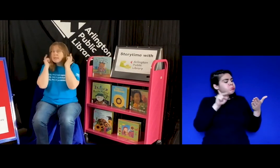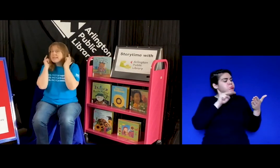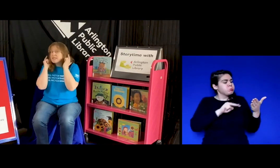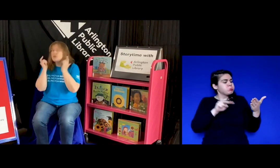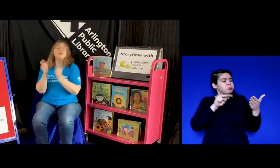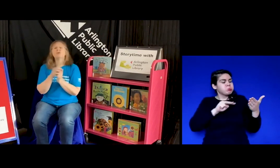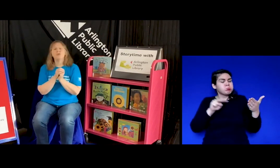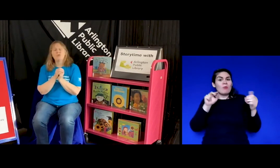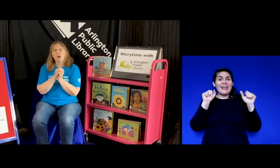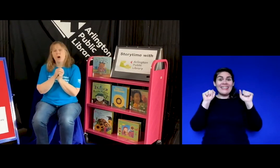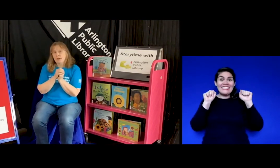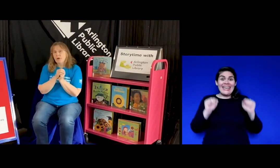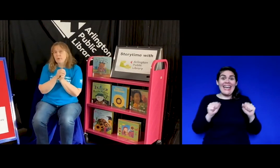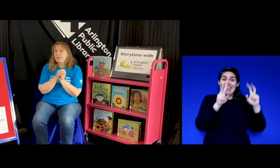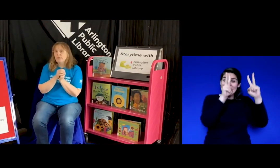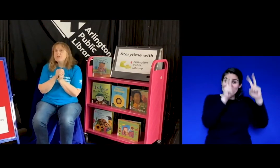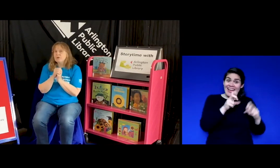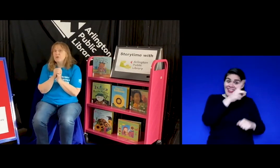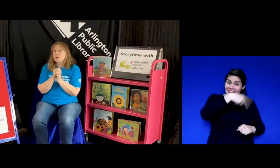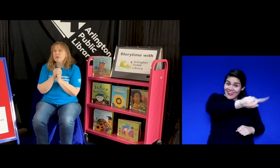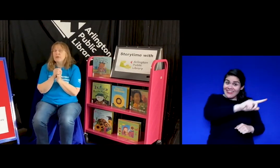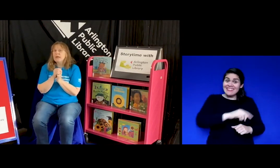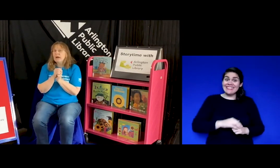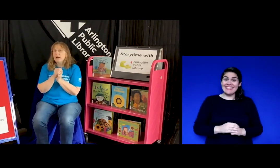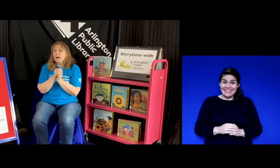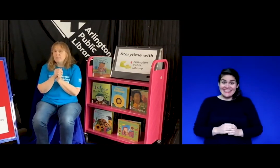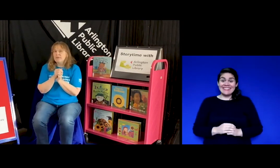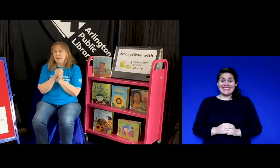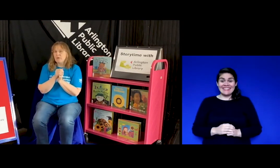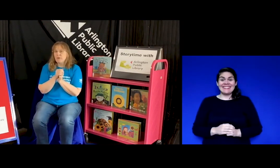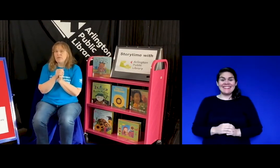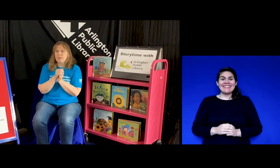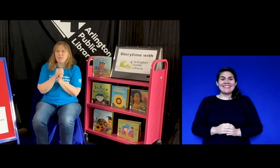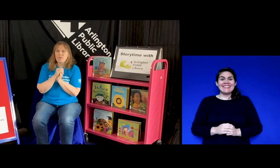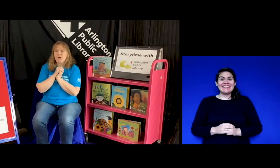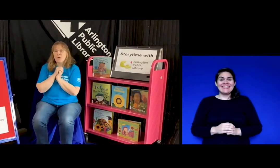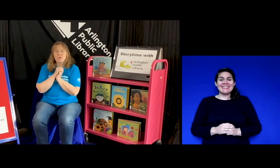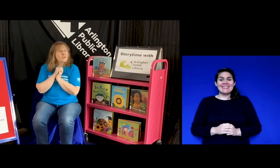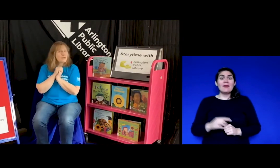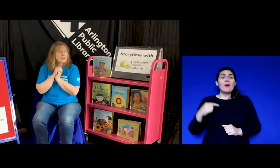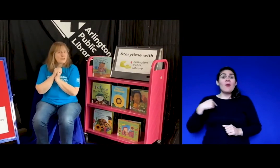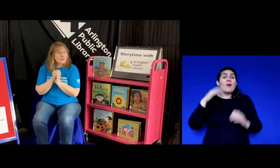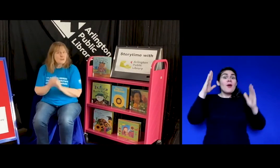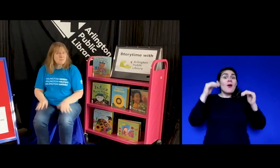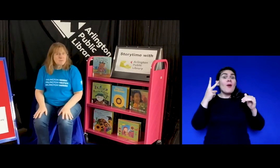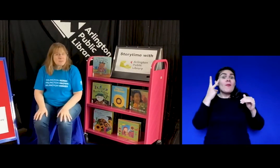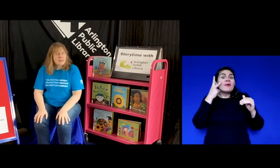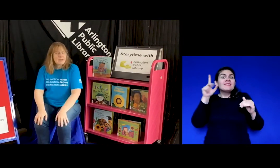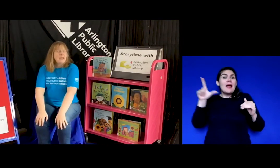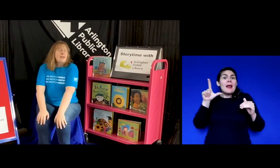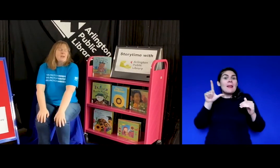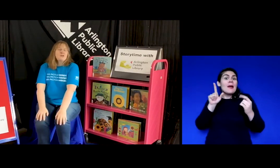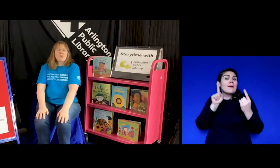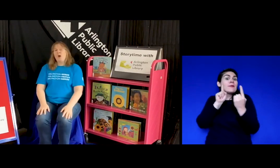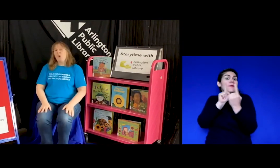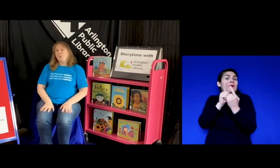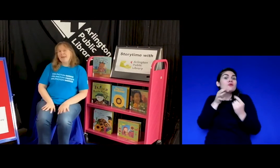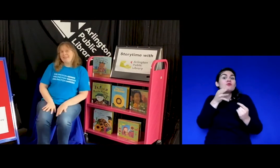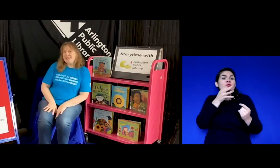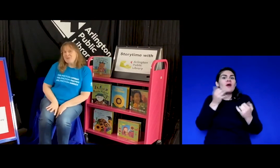listen to the audio books so you could um download some of those too so we hope we can see you